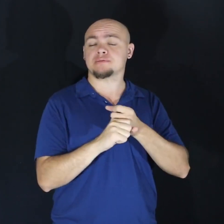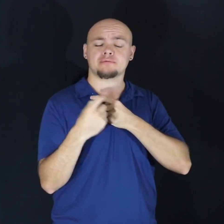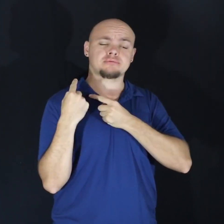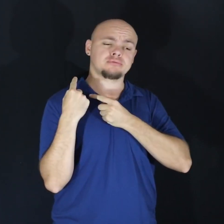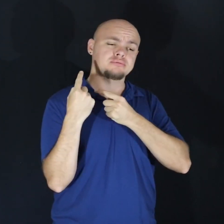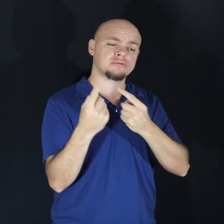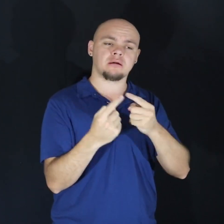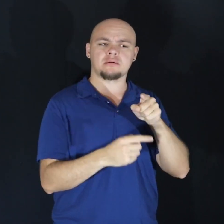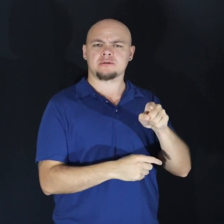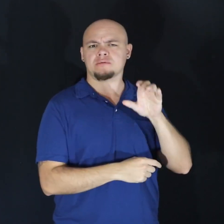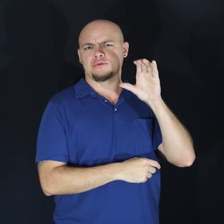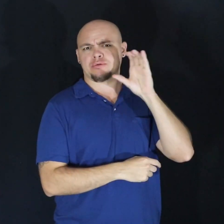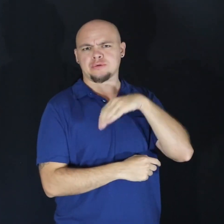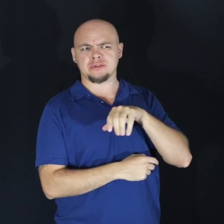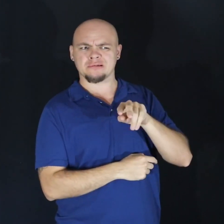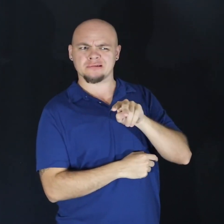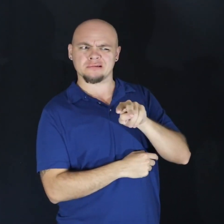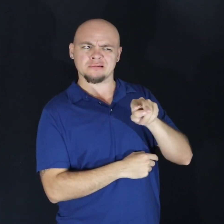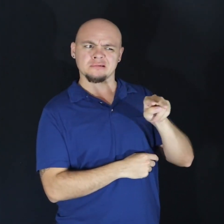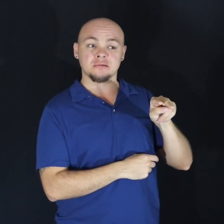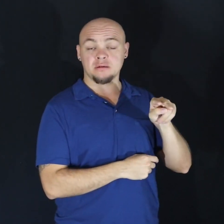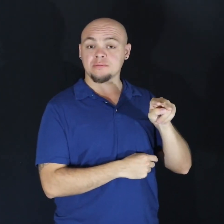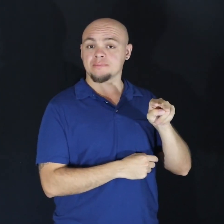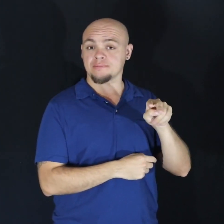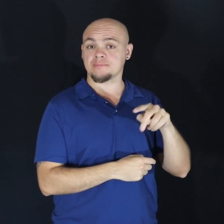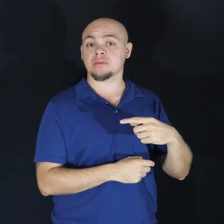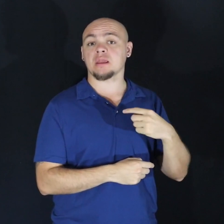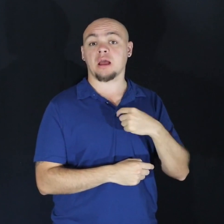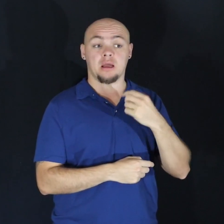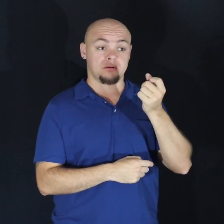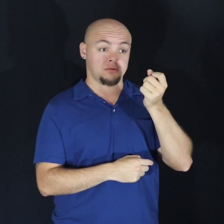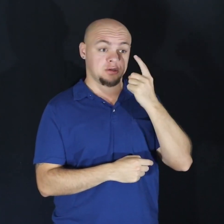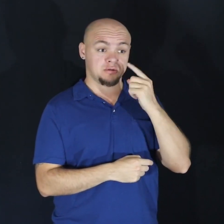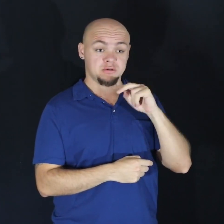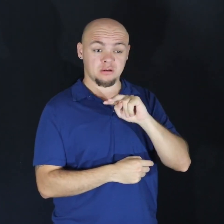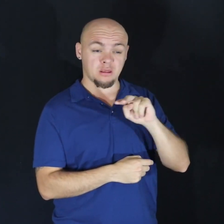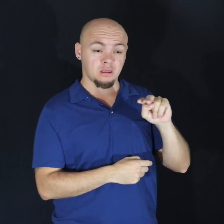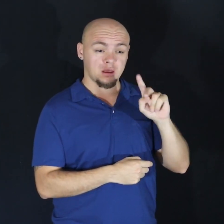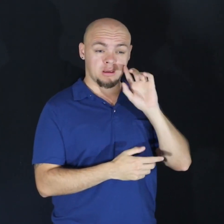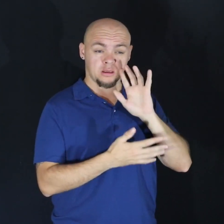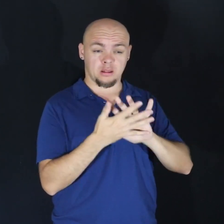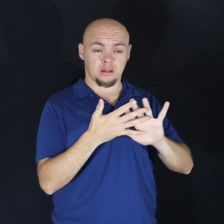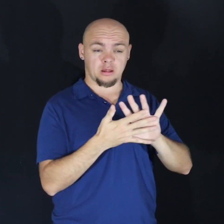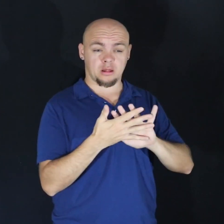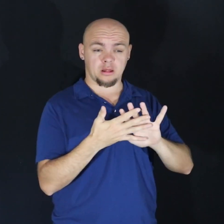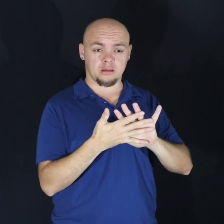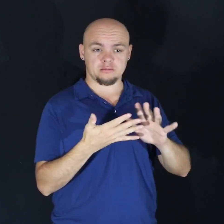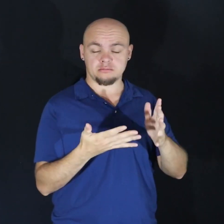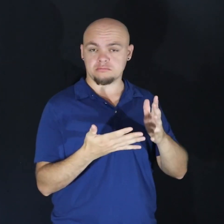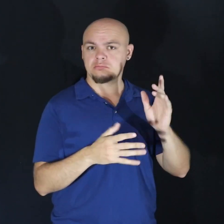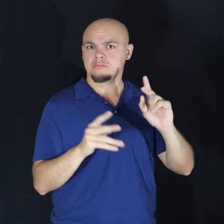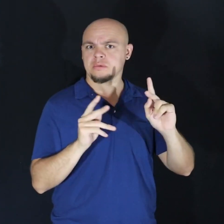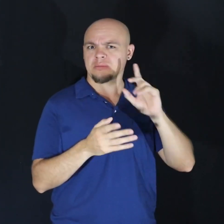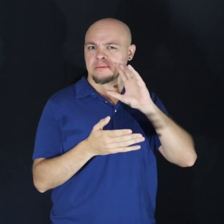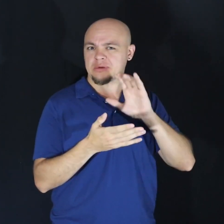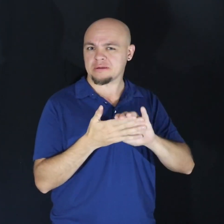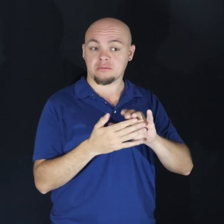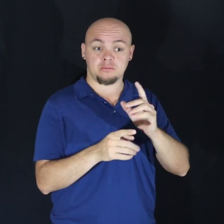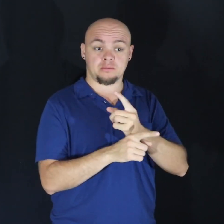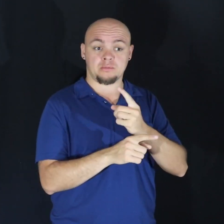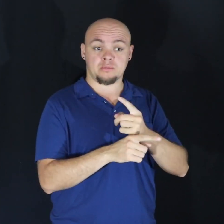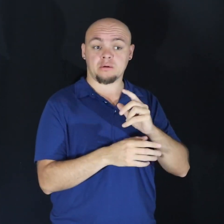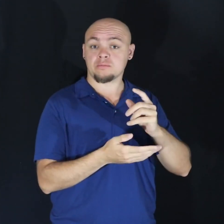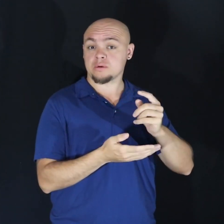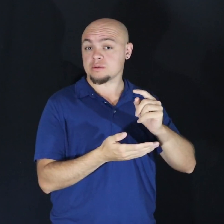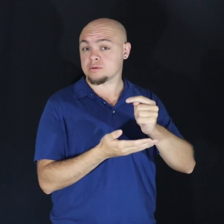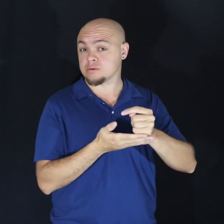seen as abnormal or strange. And as long as I've known, it's confused me. And because of that belief, people weren't able to get the proper treatment they